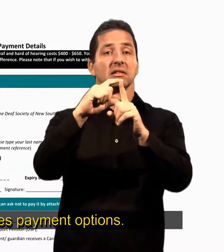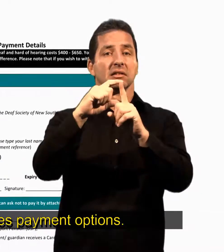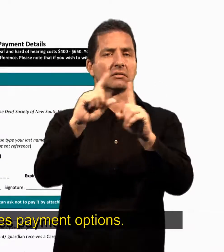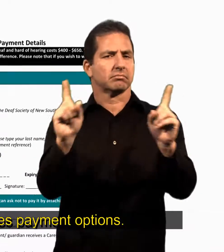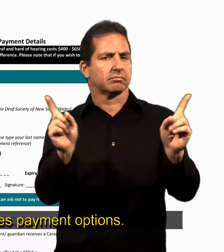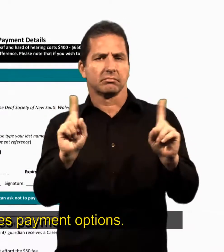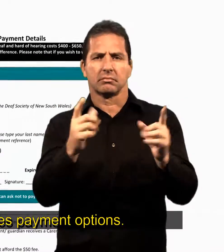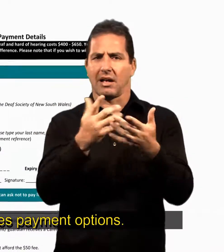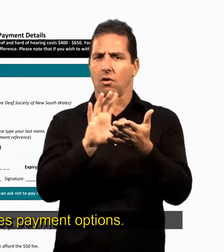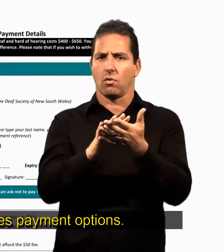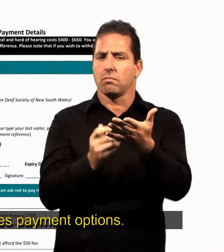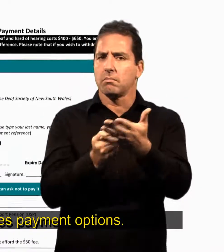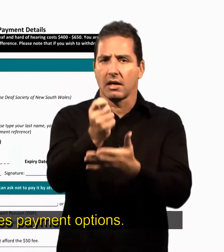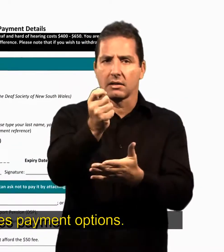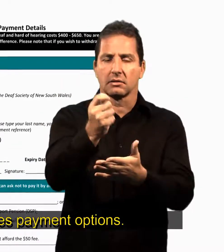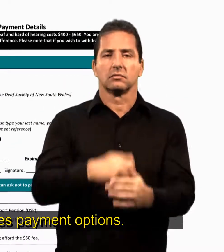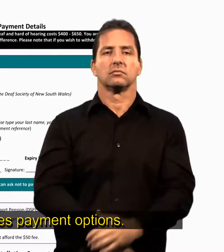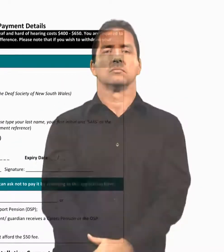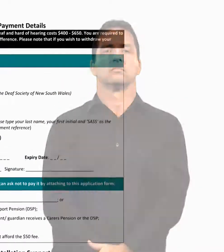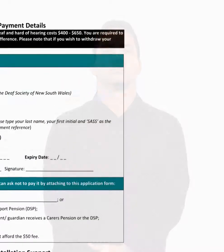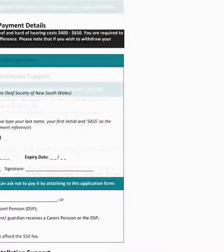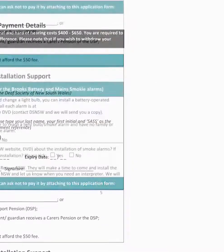Section D provides payment options.